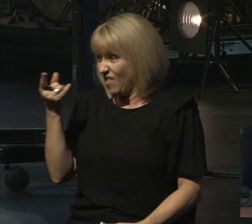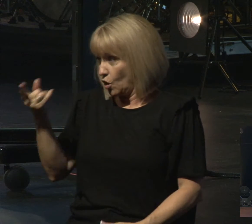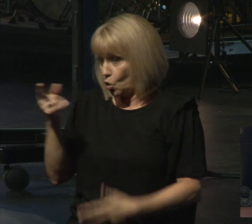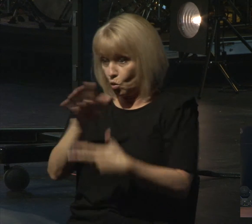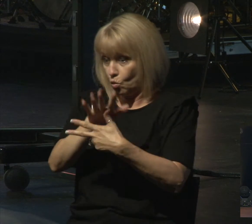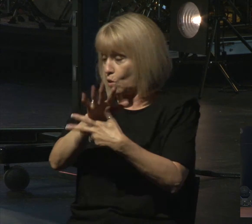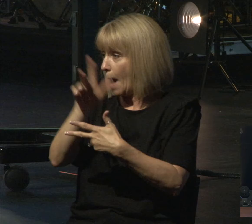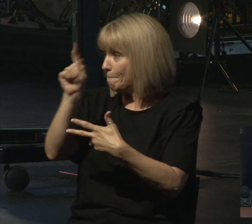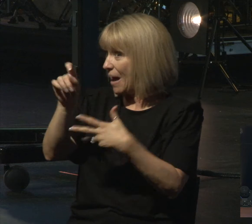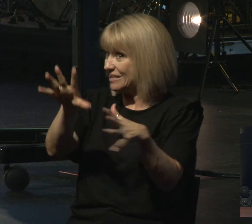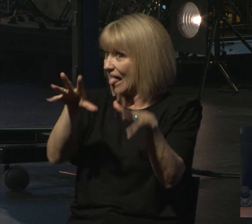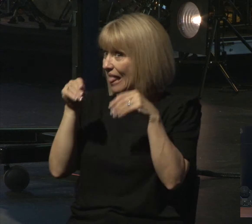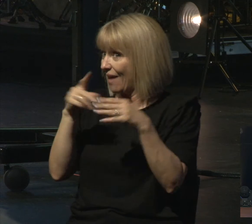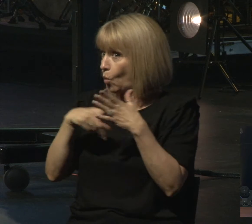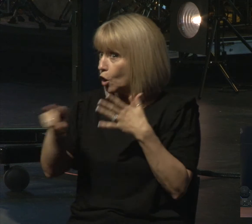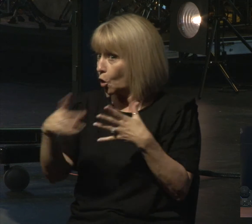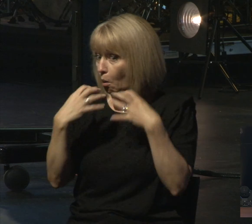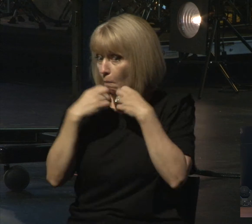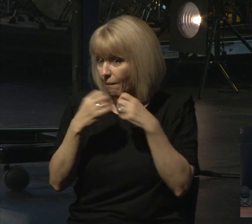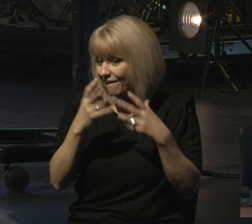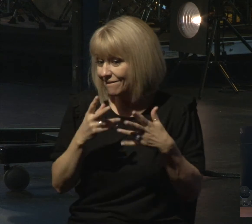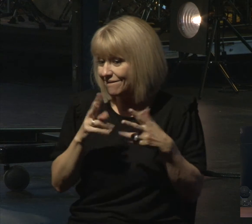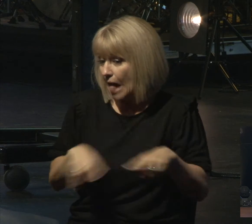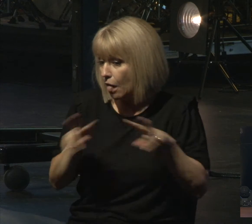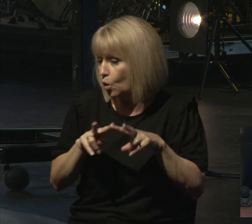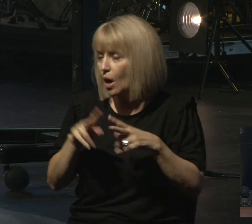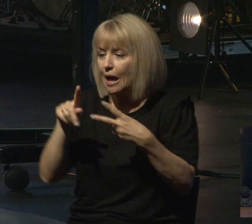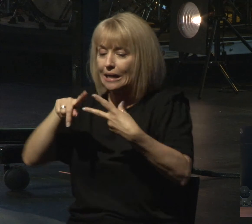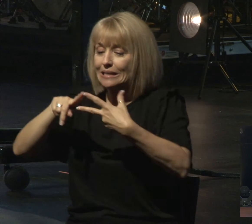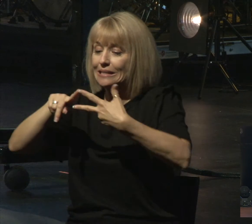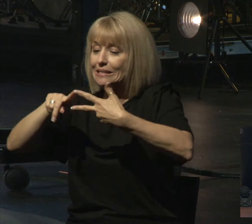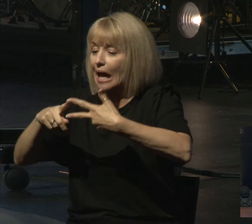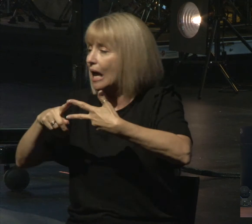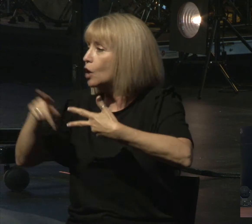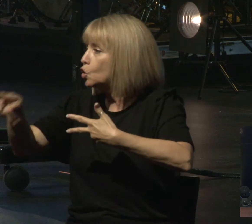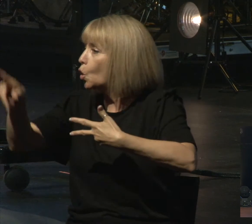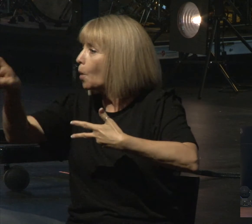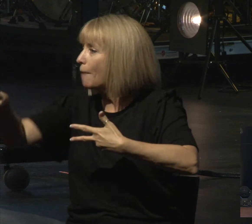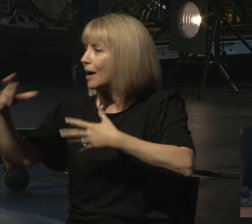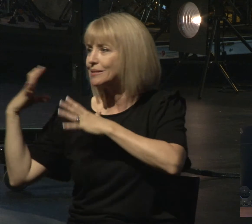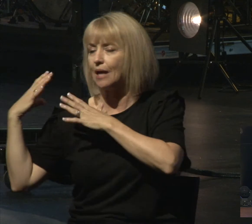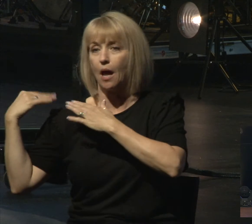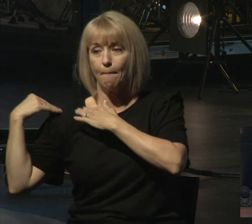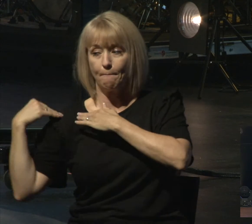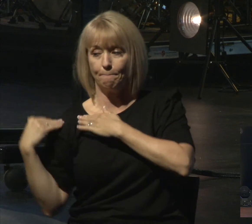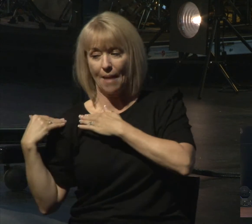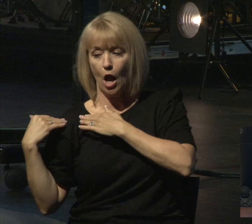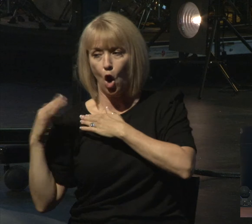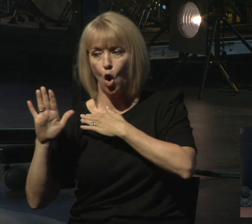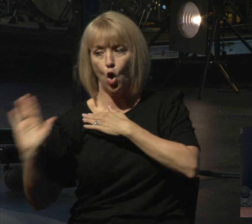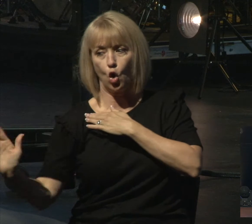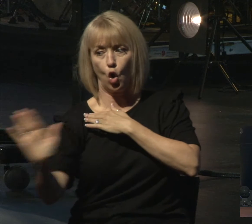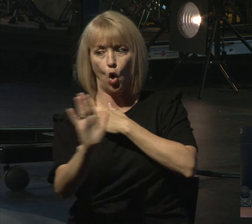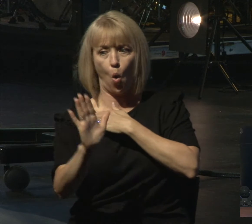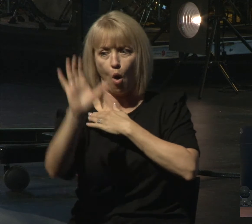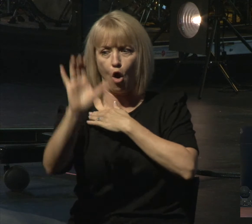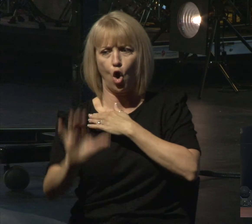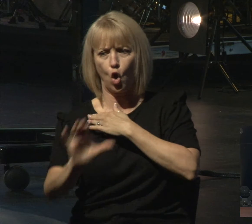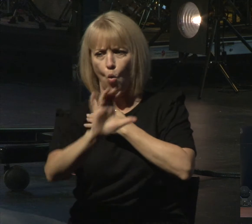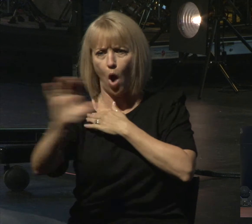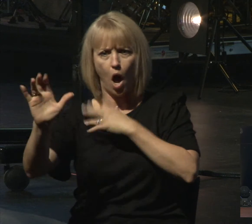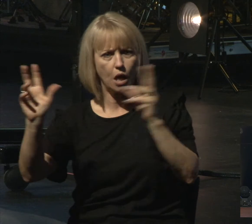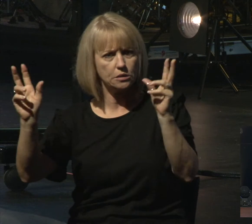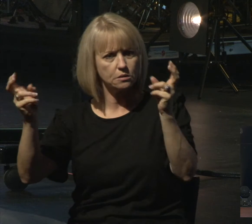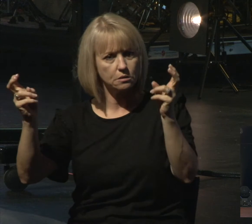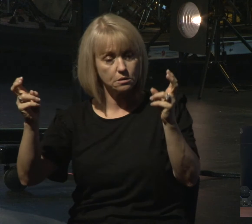to cost you to follow Jesus? The cross. You're going to have to bear your own cross as well. You know